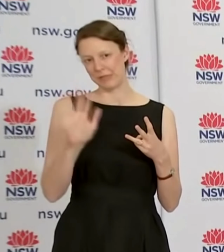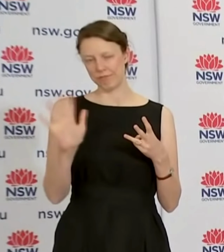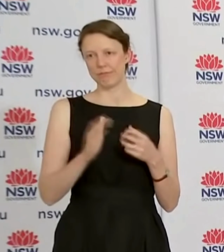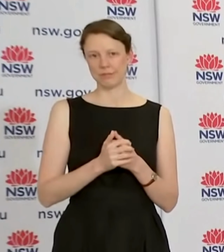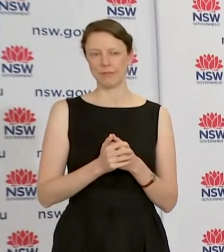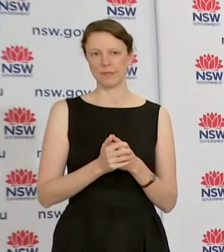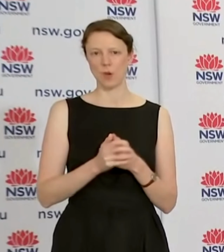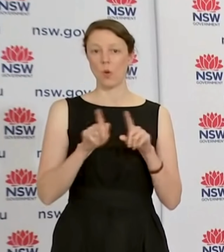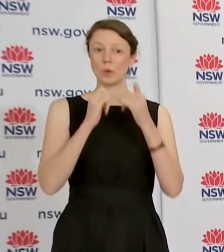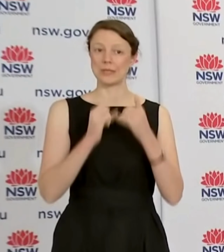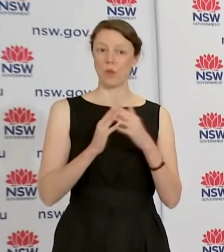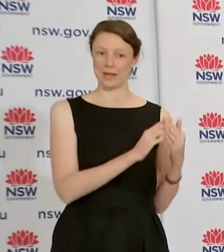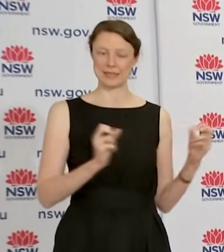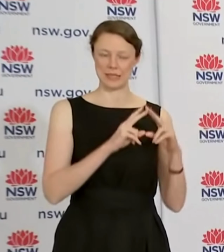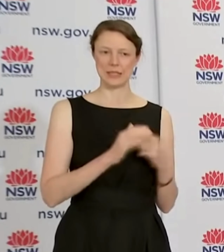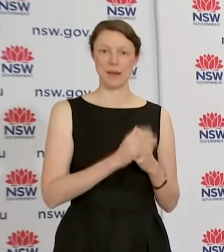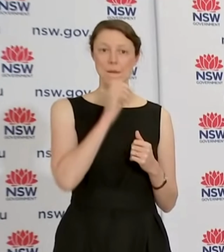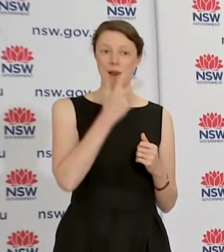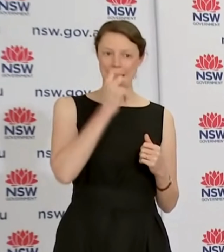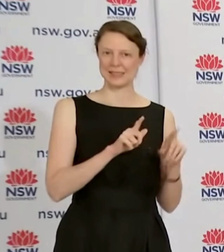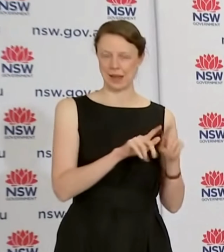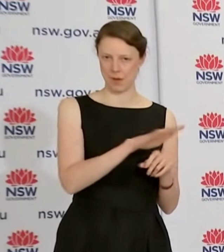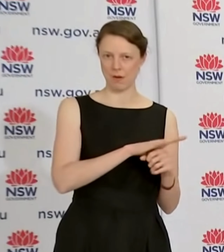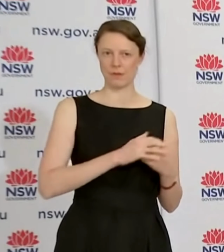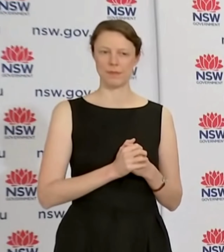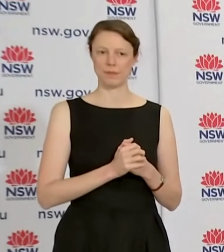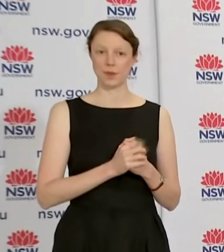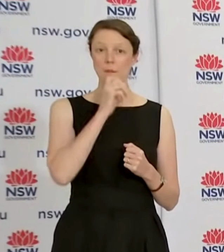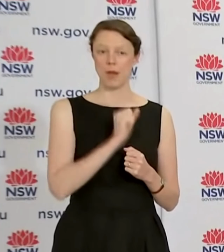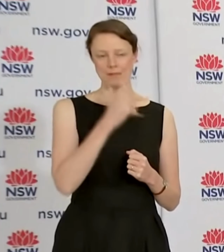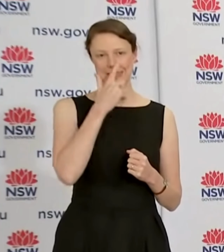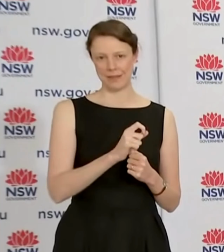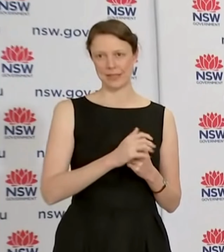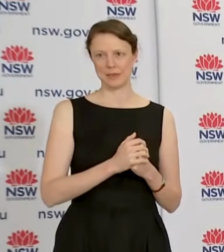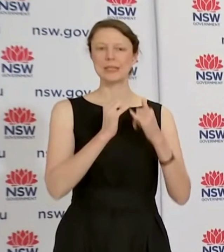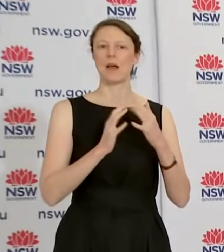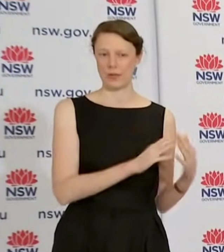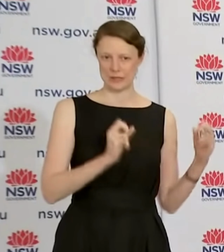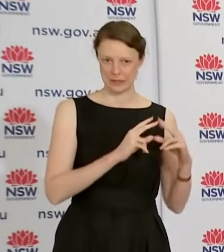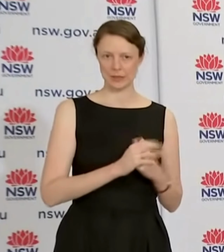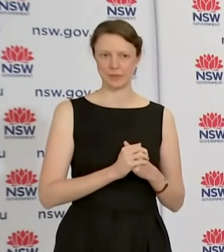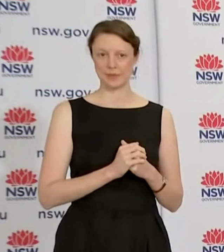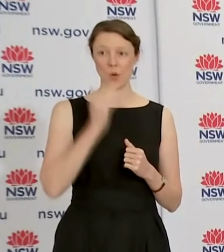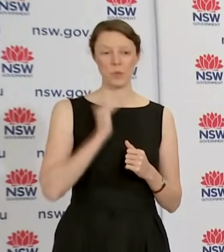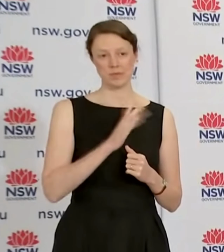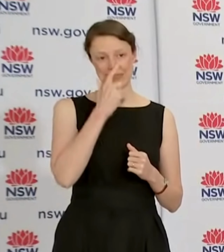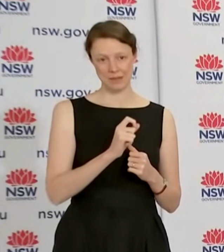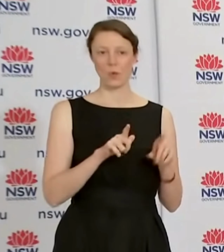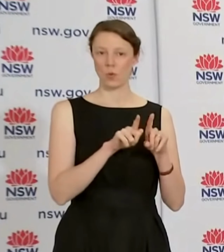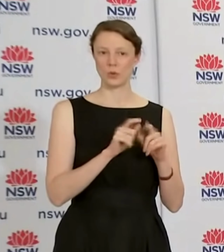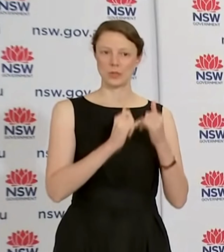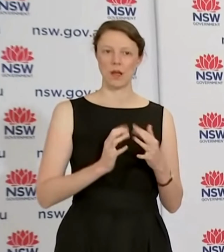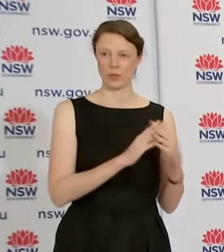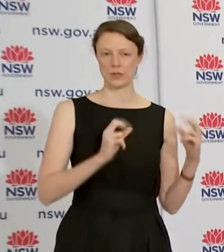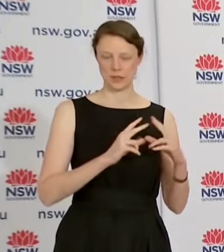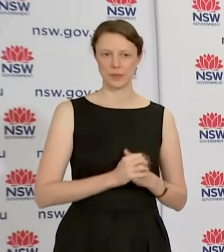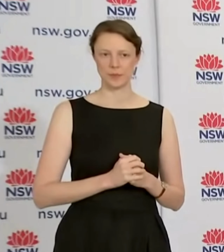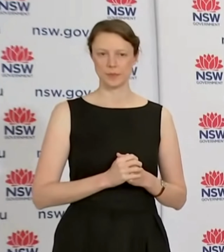away from southwestern Sydney. A man in his 80s also from southwestern Sydney. A man in his 70s from southwestern Sydney. A woman in her 70s also from southwestern